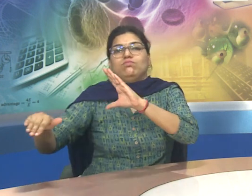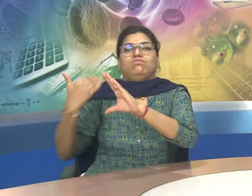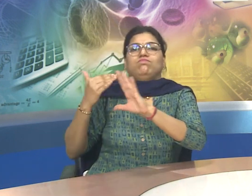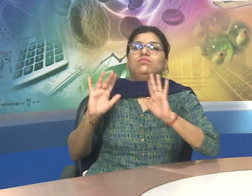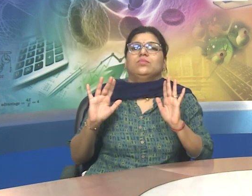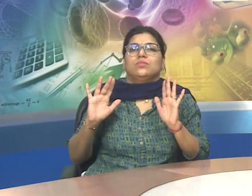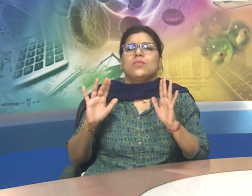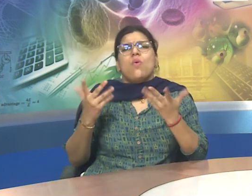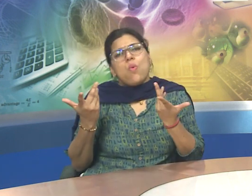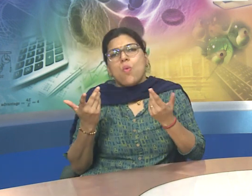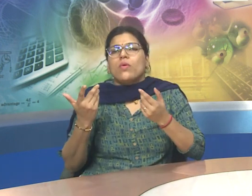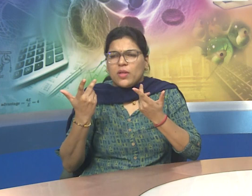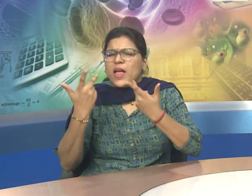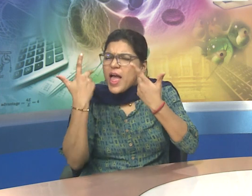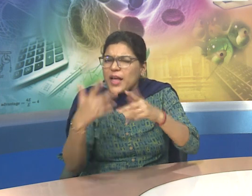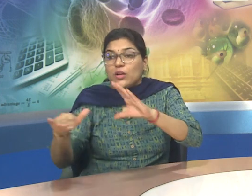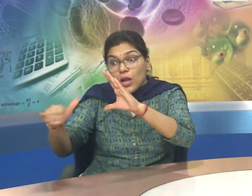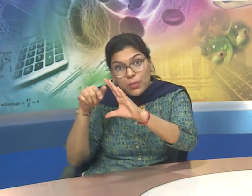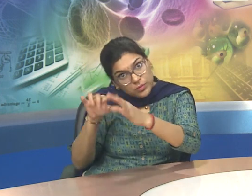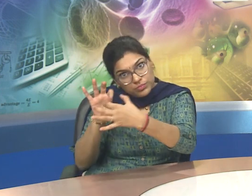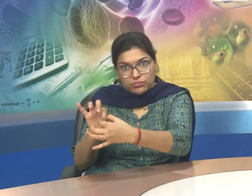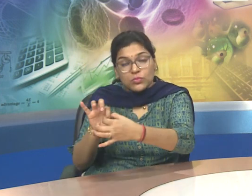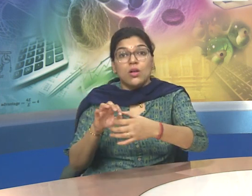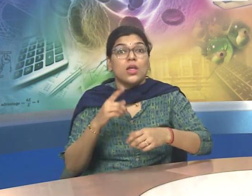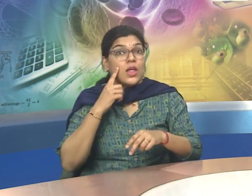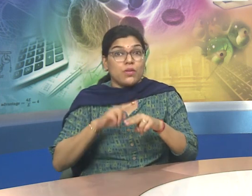And accordingly, the receiver and sender